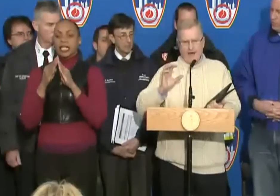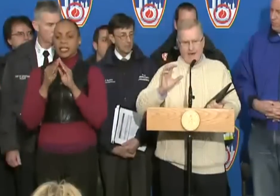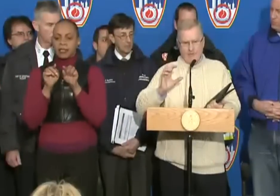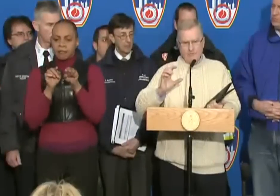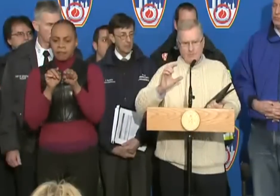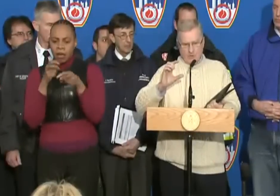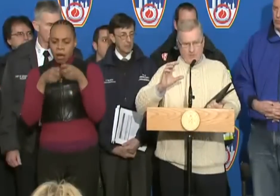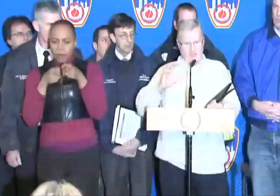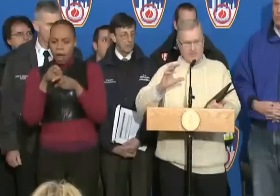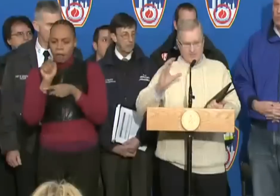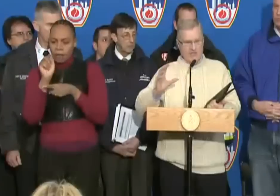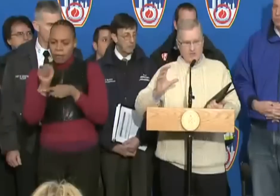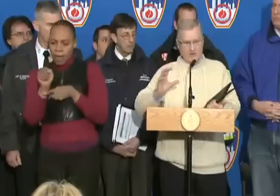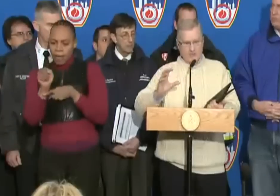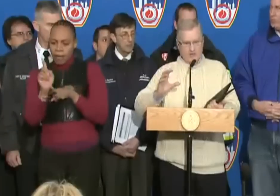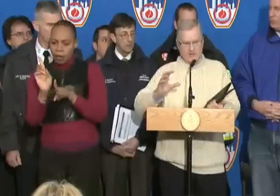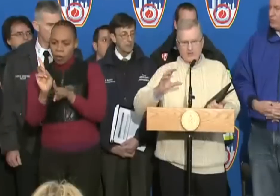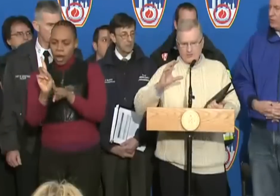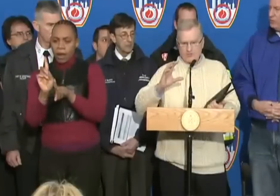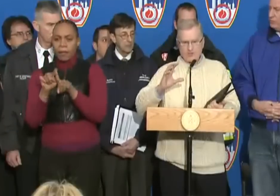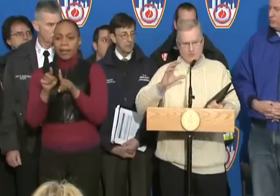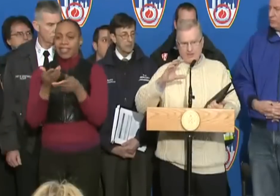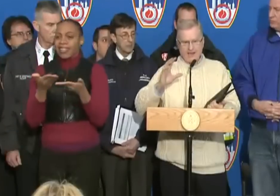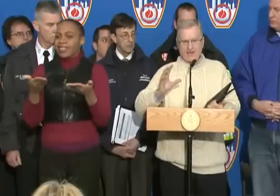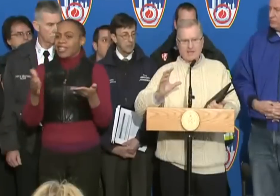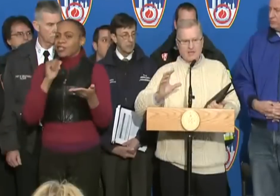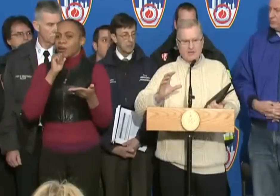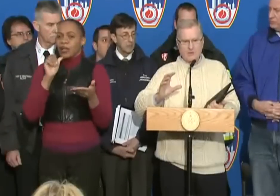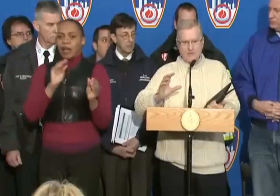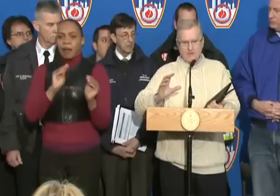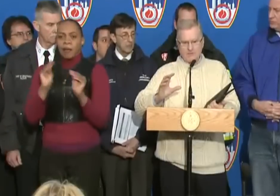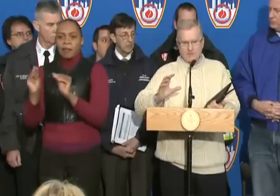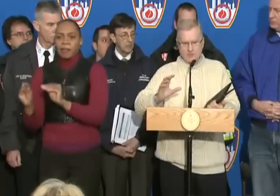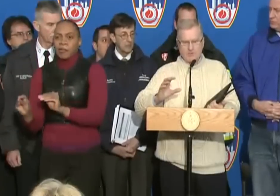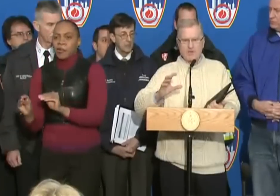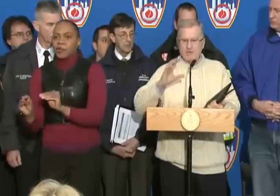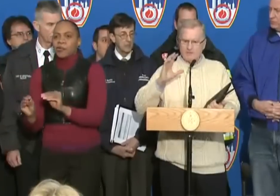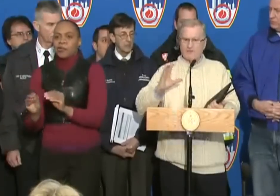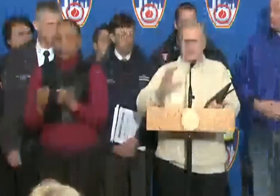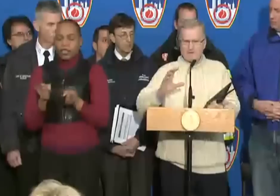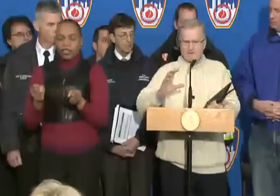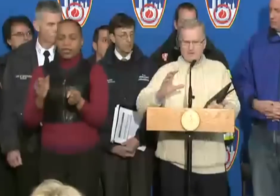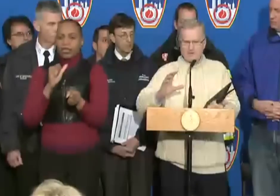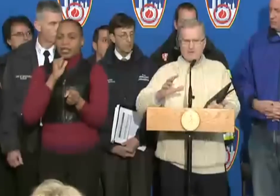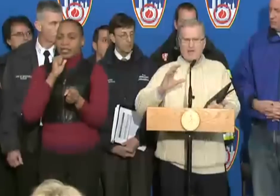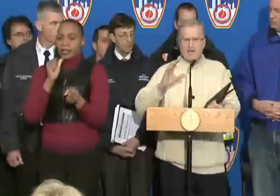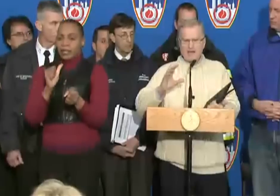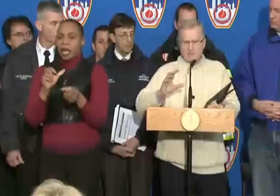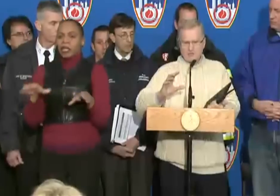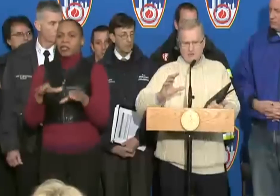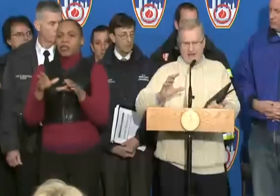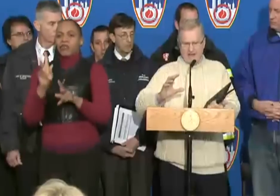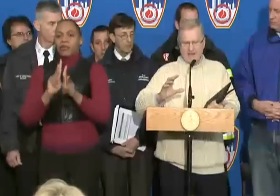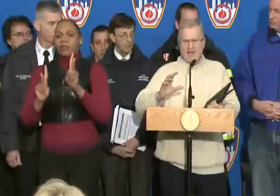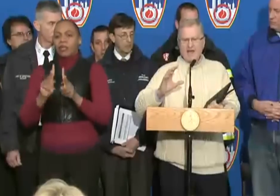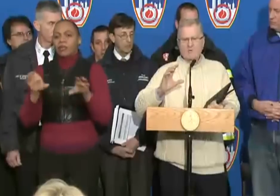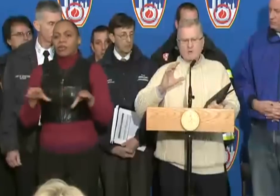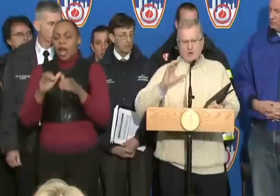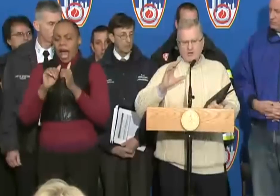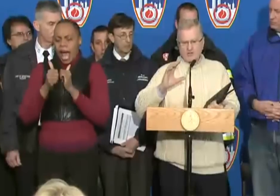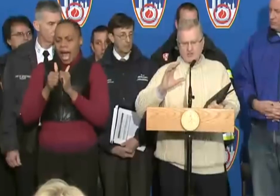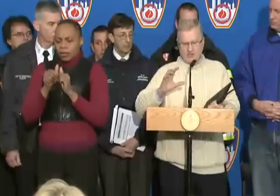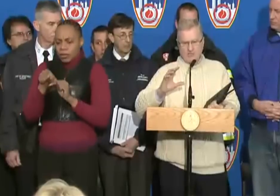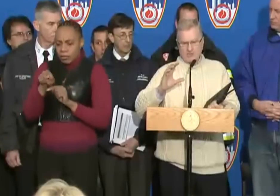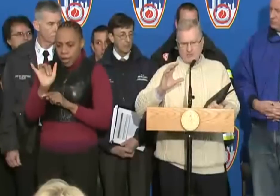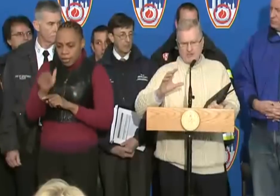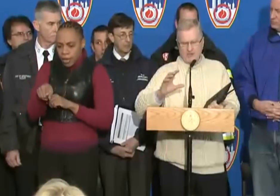a problem where it is? Things weren't moving. Streets were not getting done the way people should be for various reasons. How do we spot that? How do we